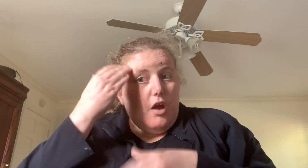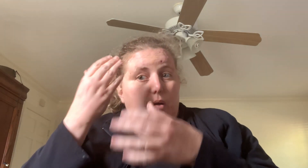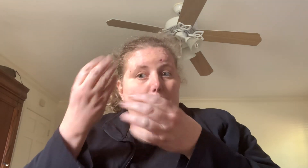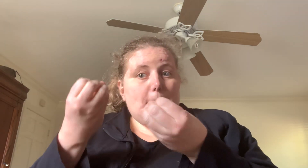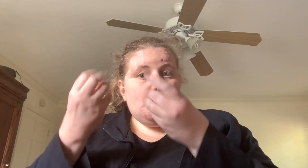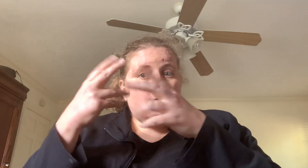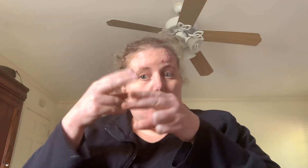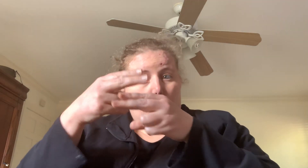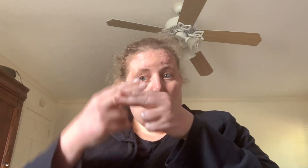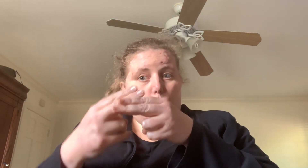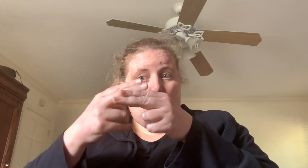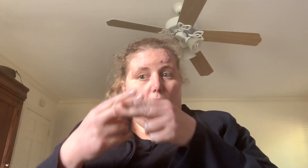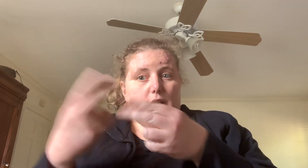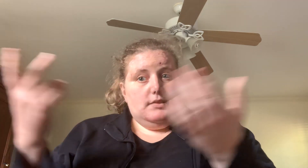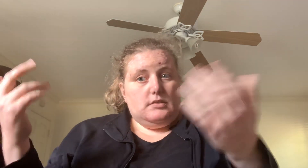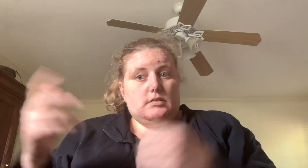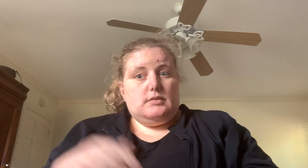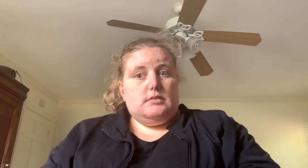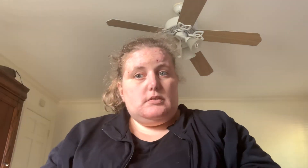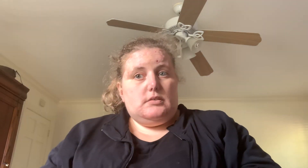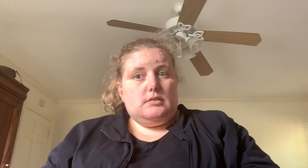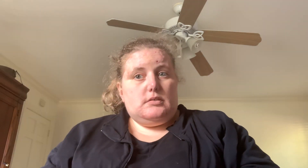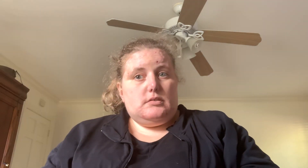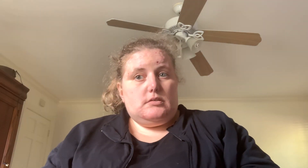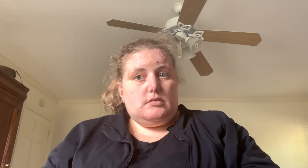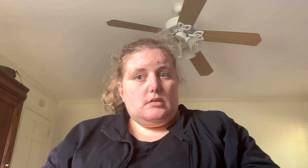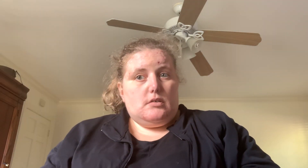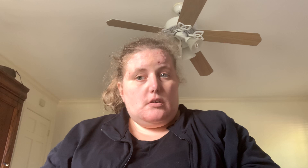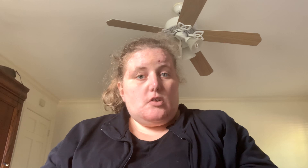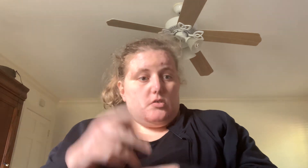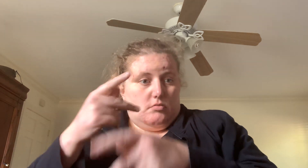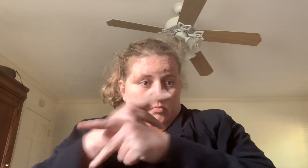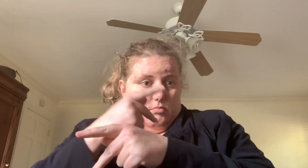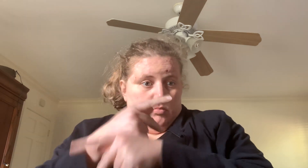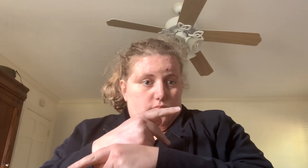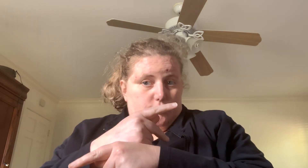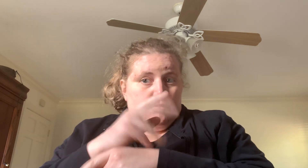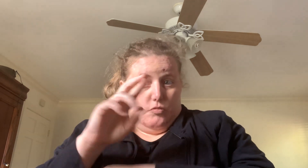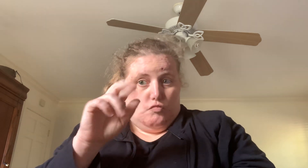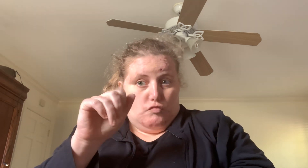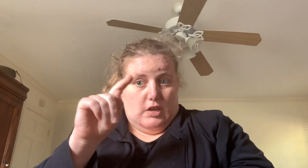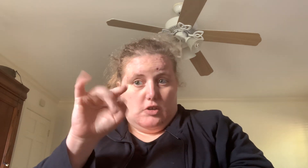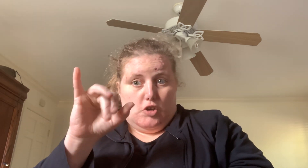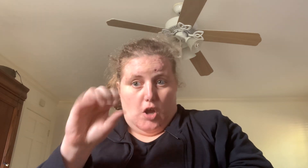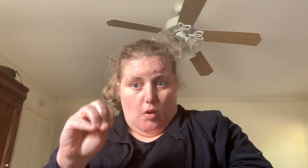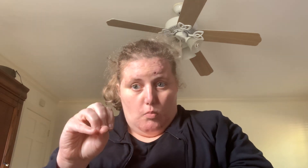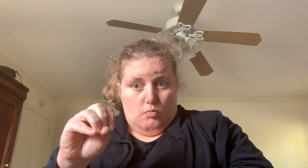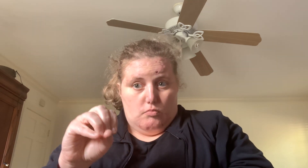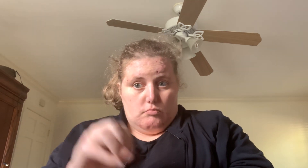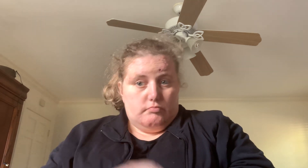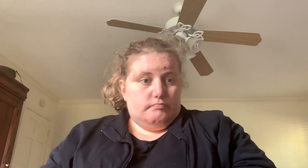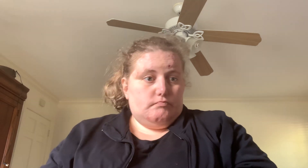So I'm going to multiply times the ratio. So that's going to be 0.55